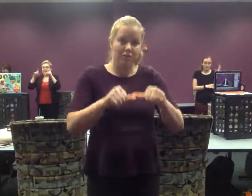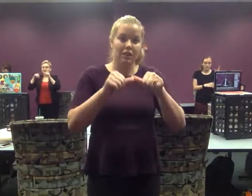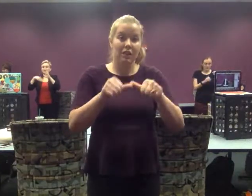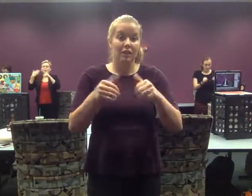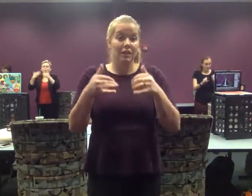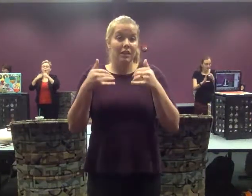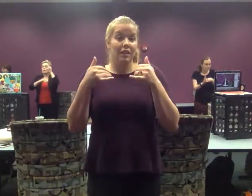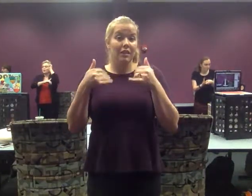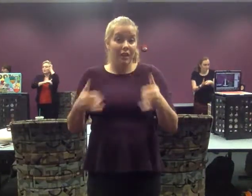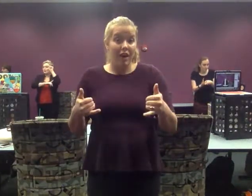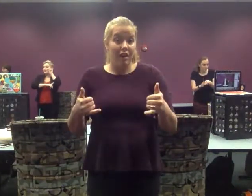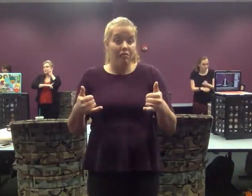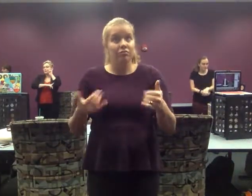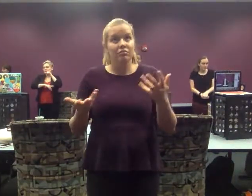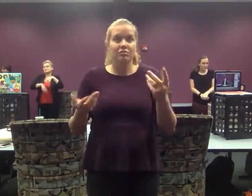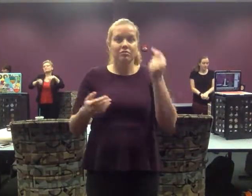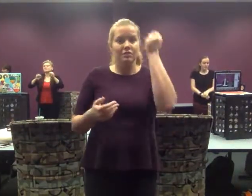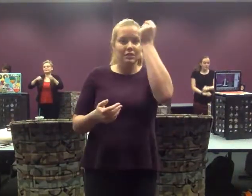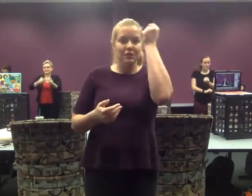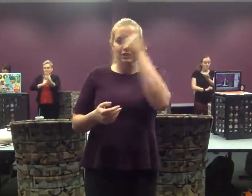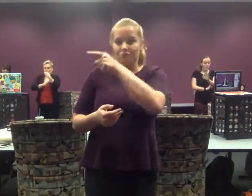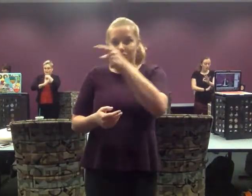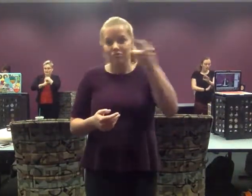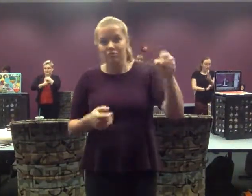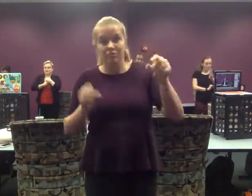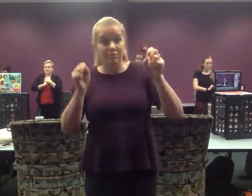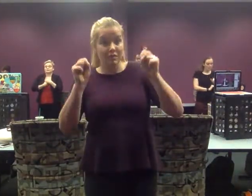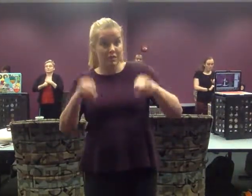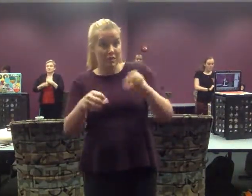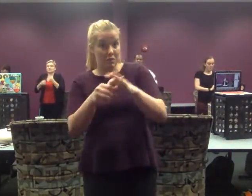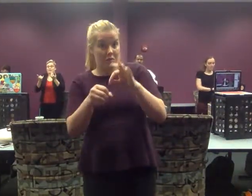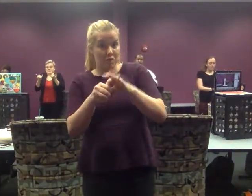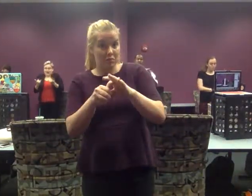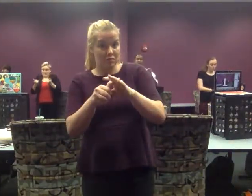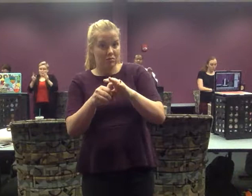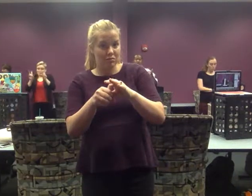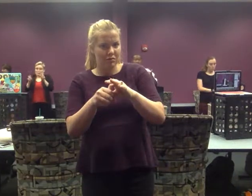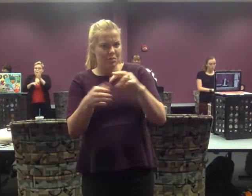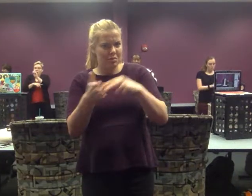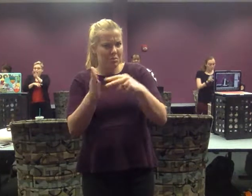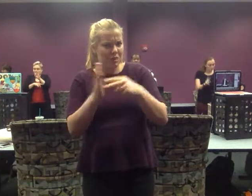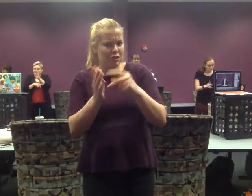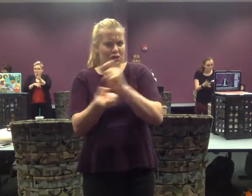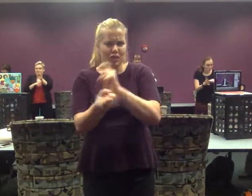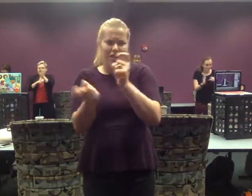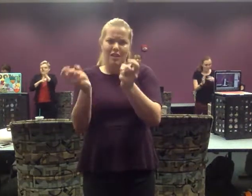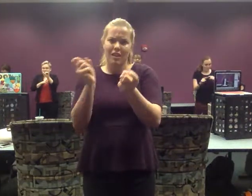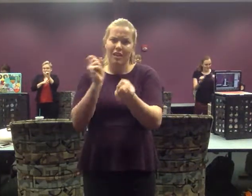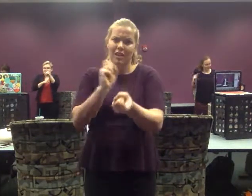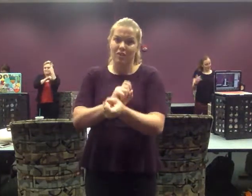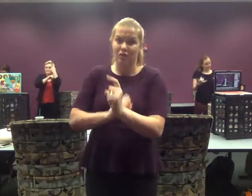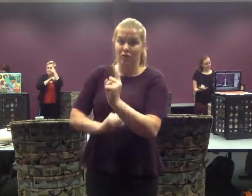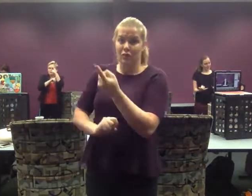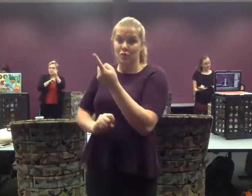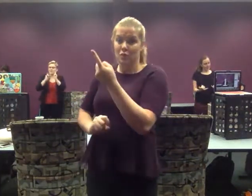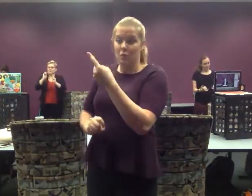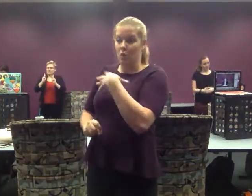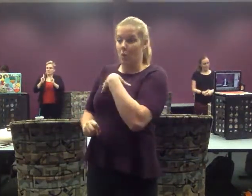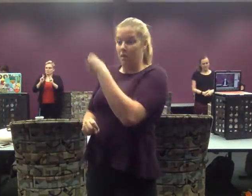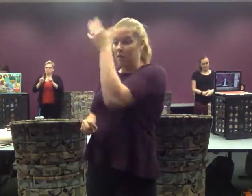that means of, by, and for the people now has a different meaning. What does it? Aren't there still attitudes out there